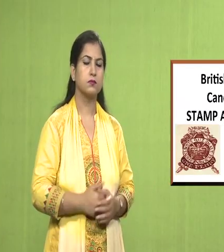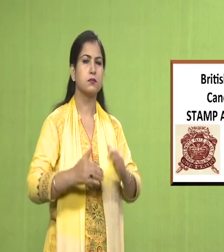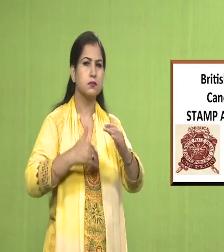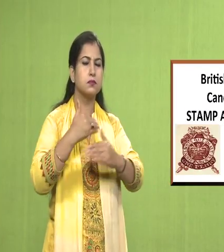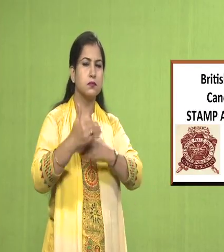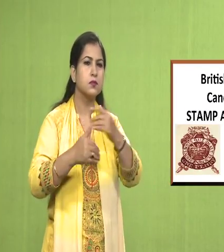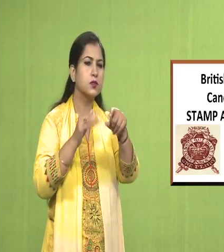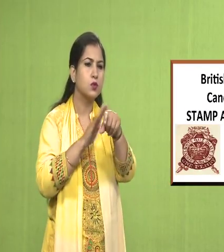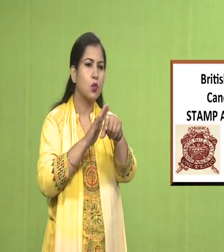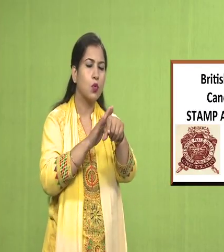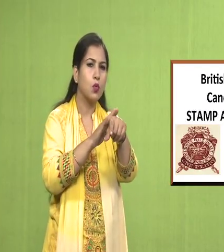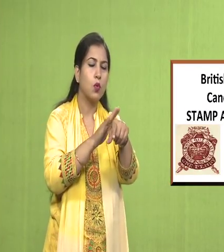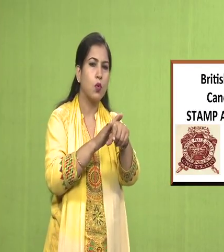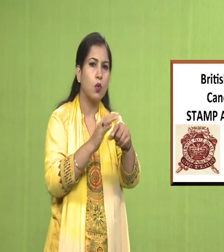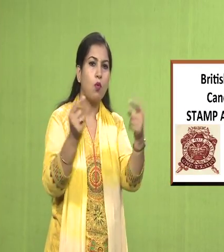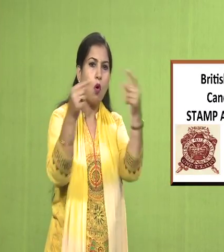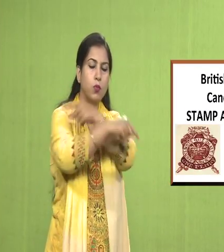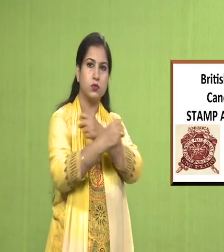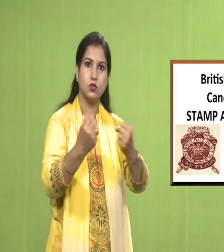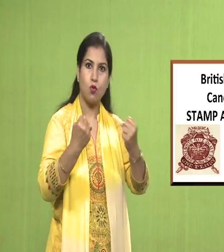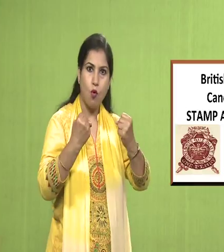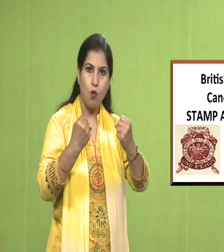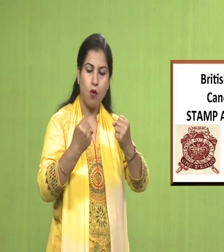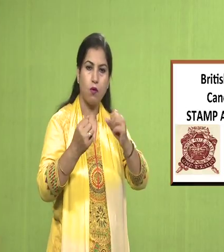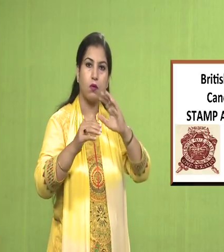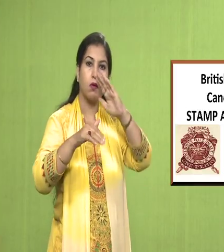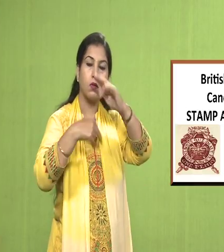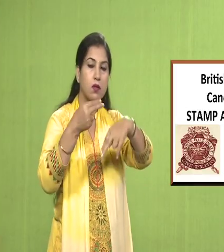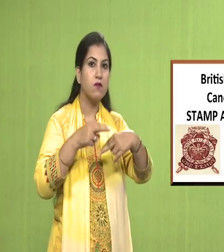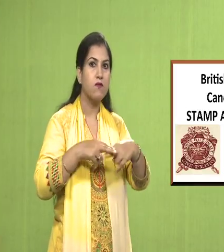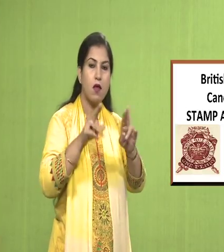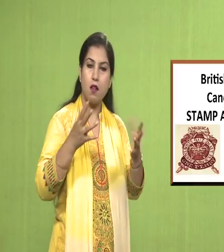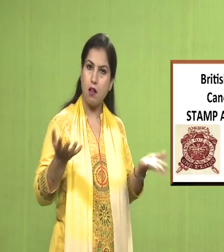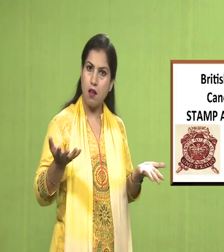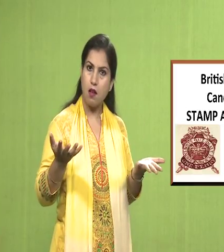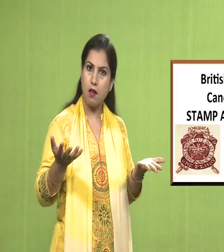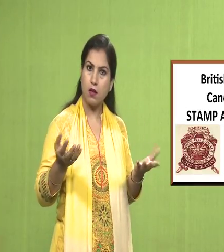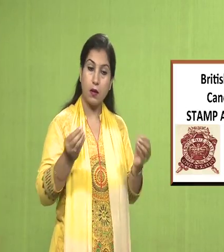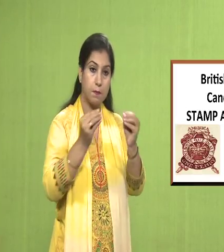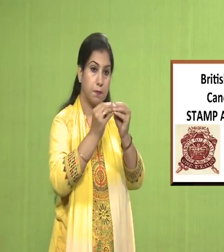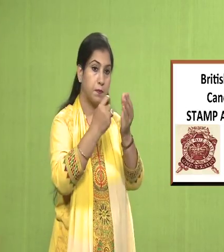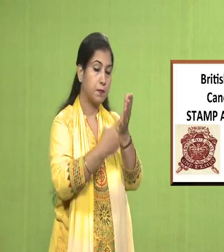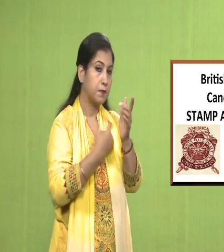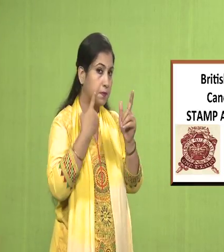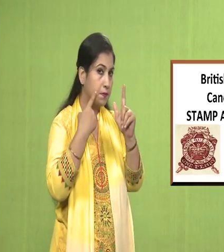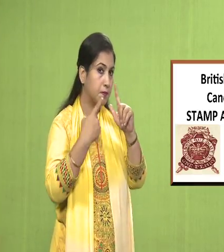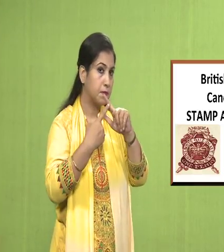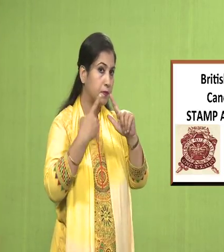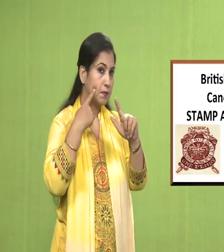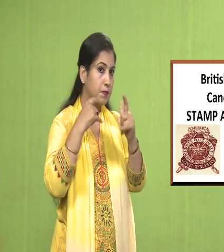Slowly, the opposition became strong, and finally, the British government cancelled